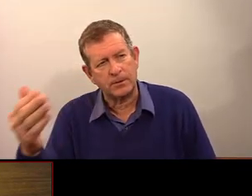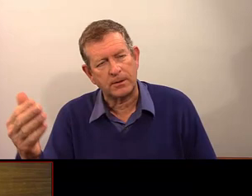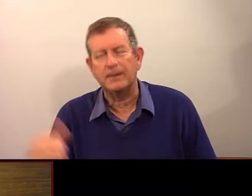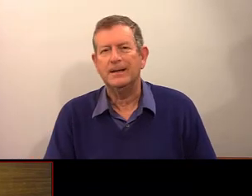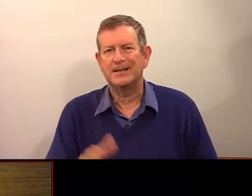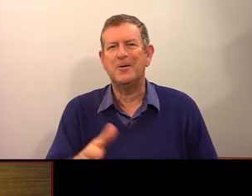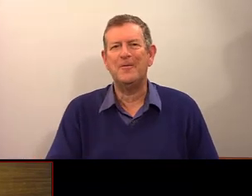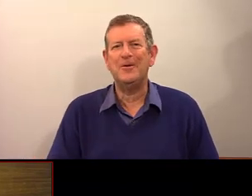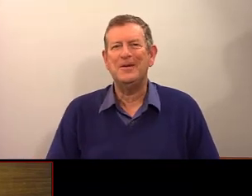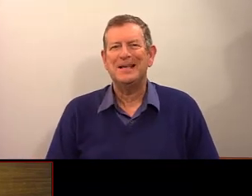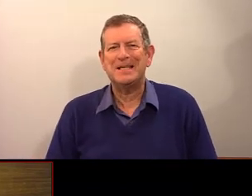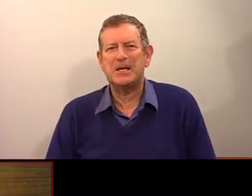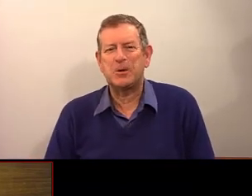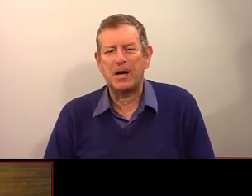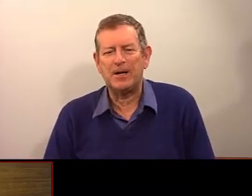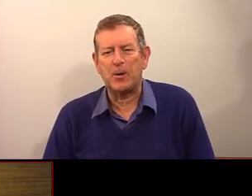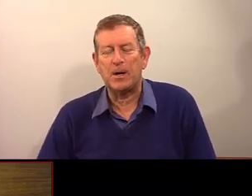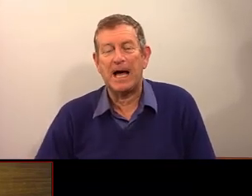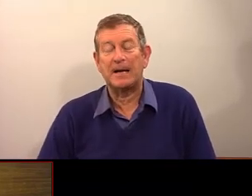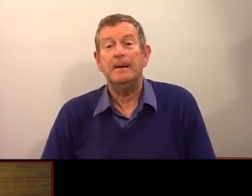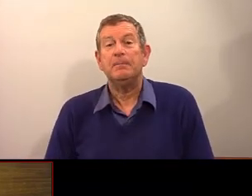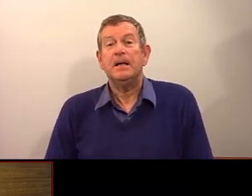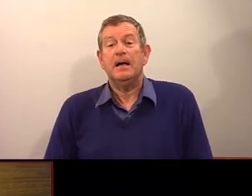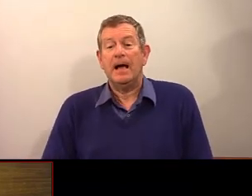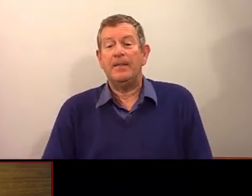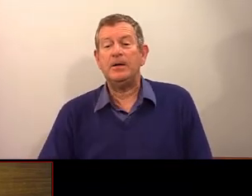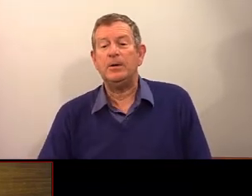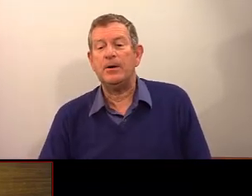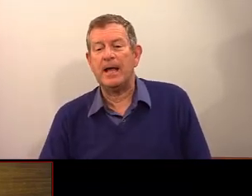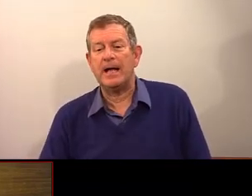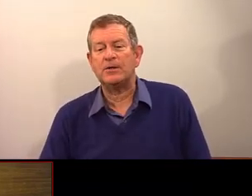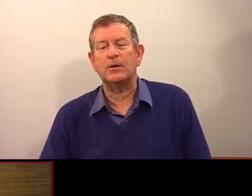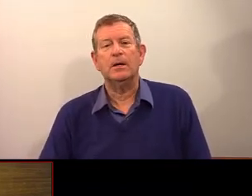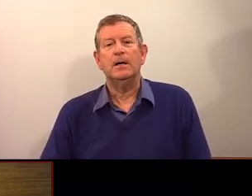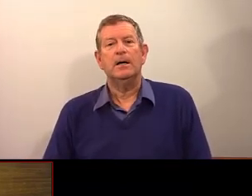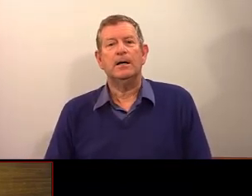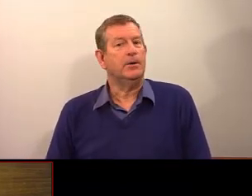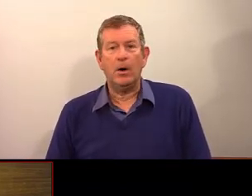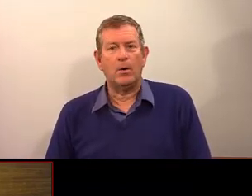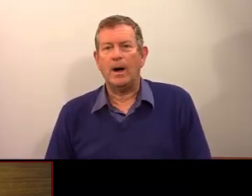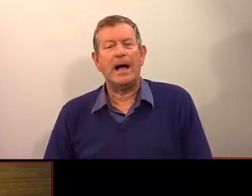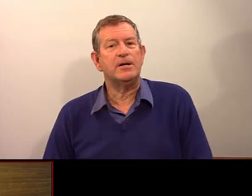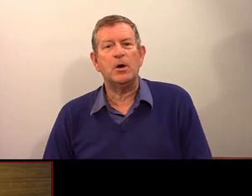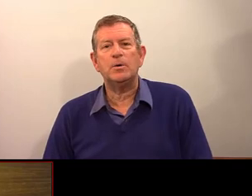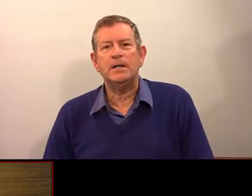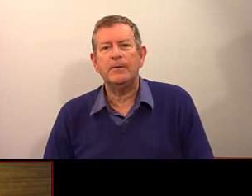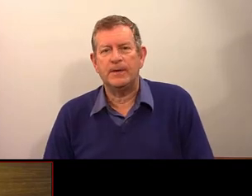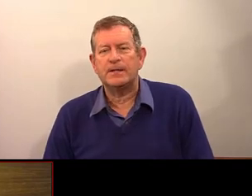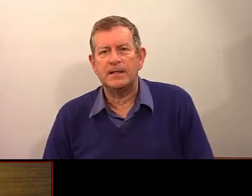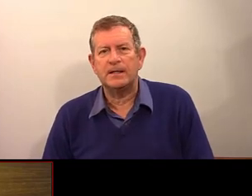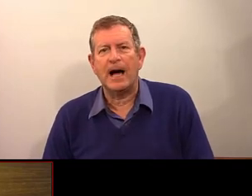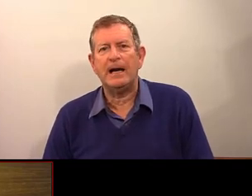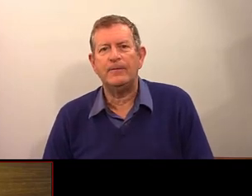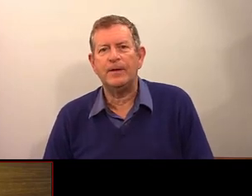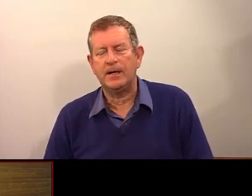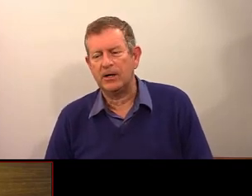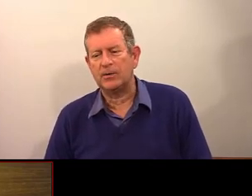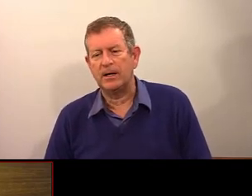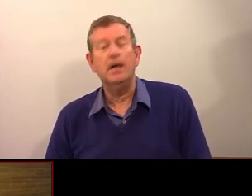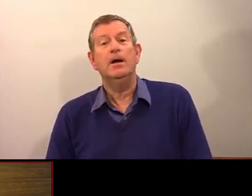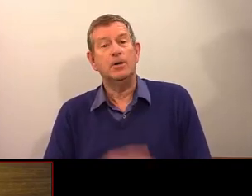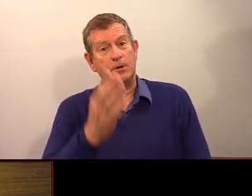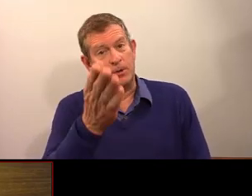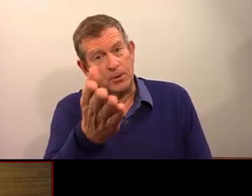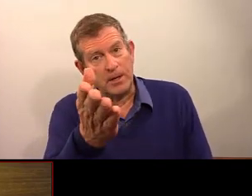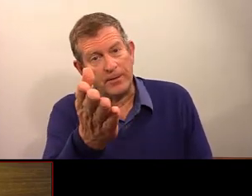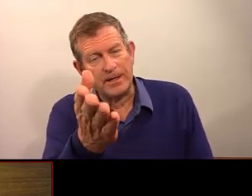live in the city? To know if you said it correctly or not. And then you'll hear an answer. No, I don't live in the city. I live in the